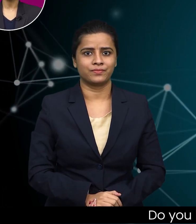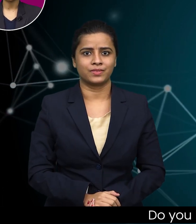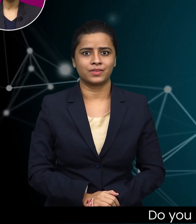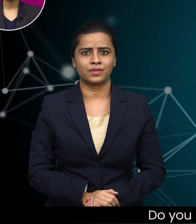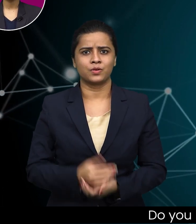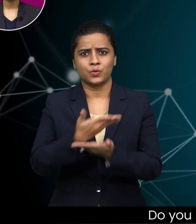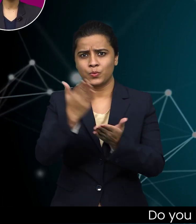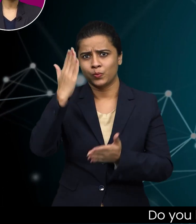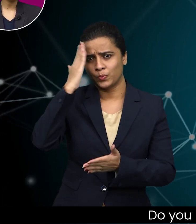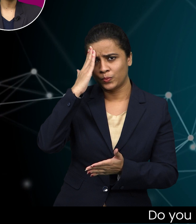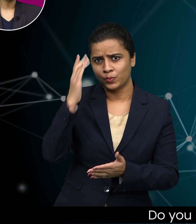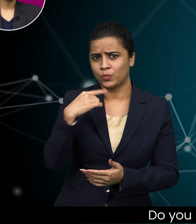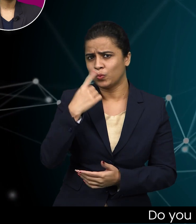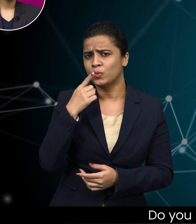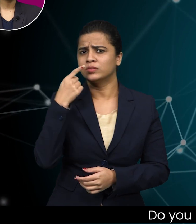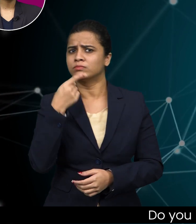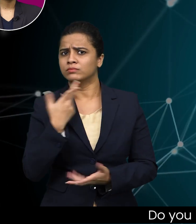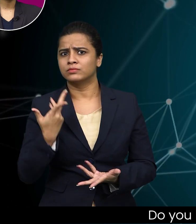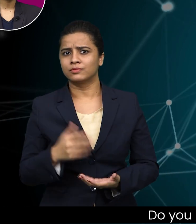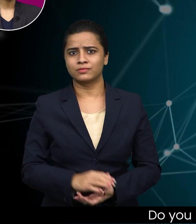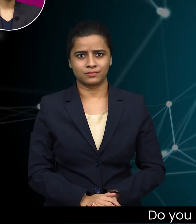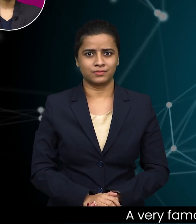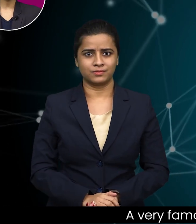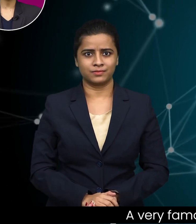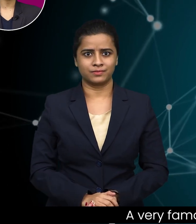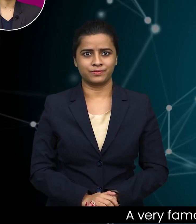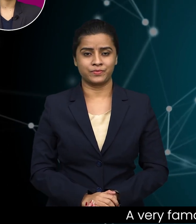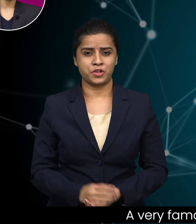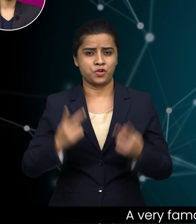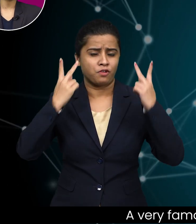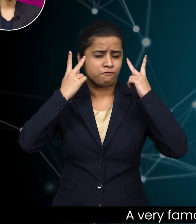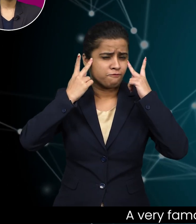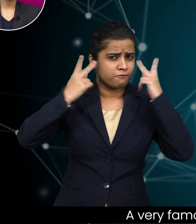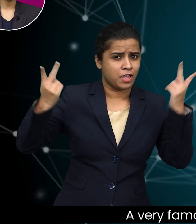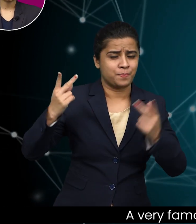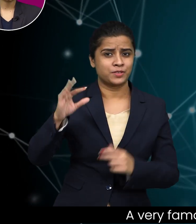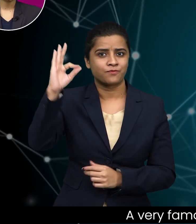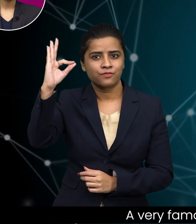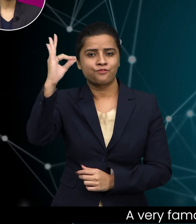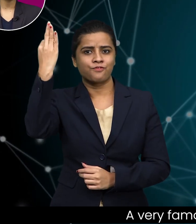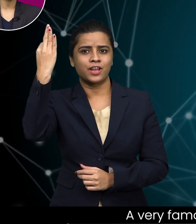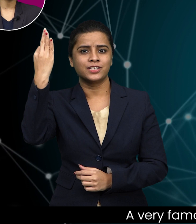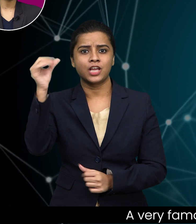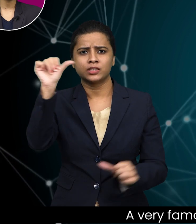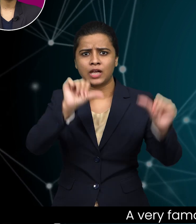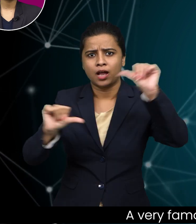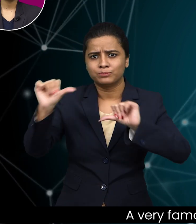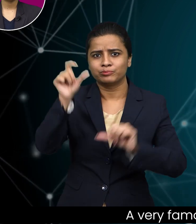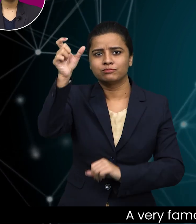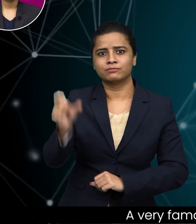Do you know who is he? A very famous French